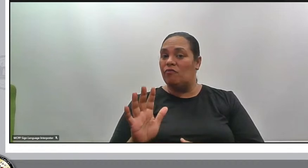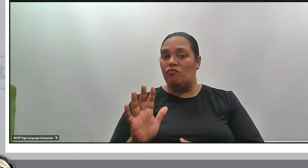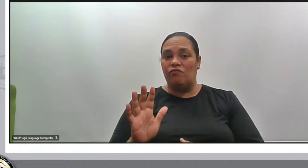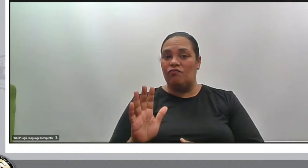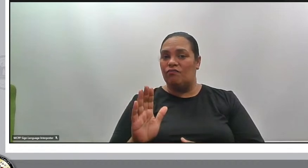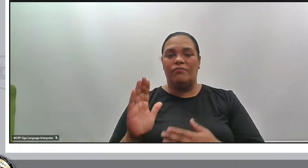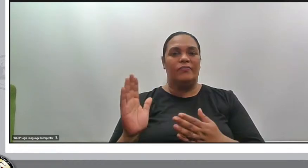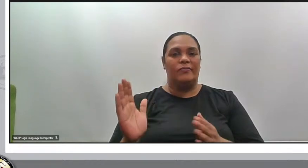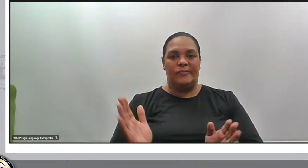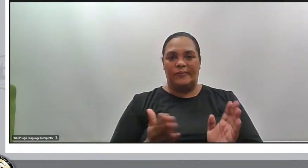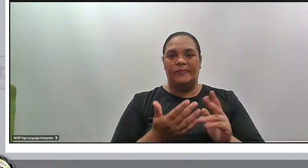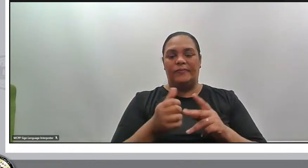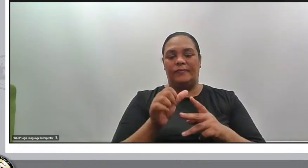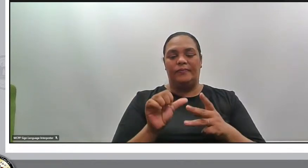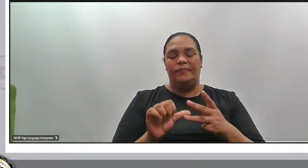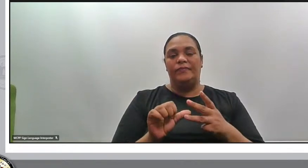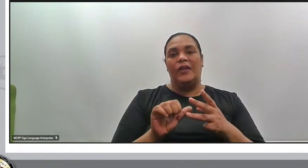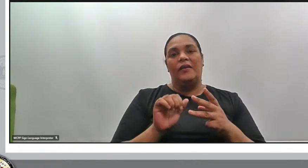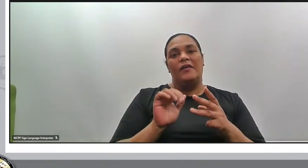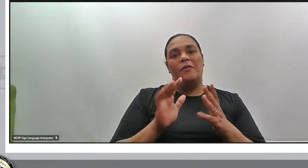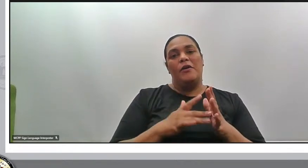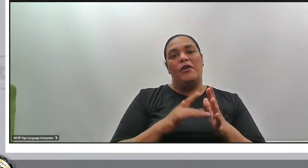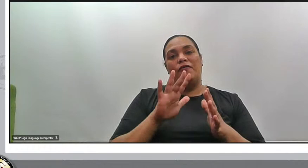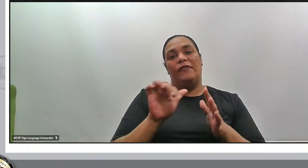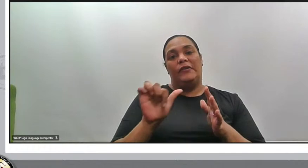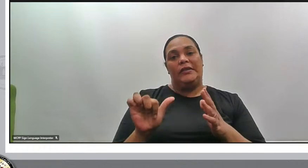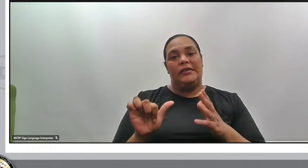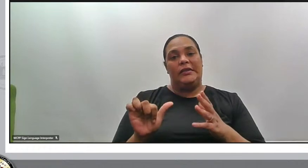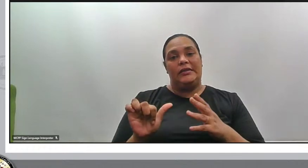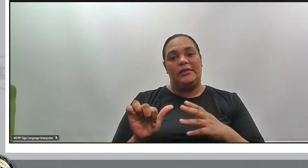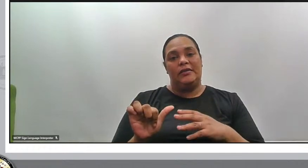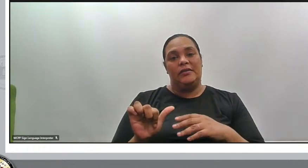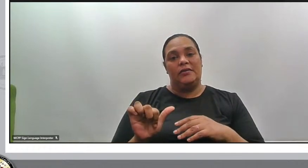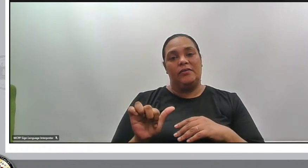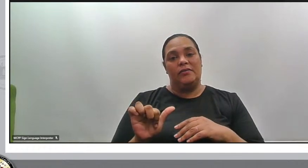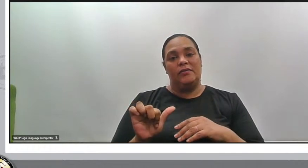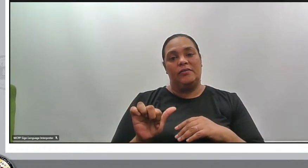right. Then page 56.